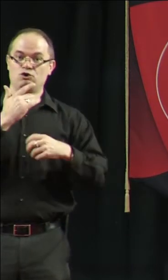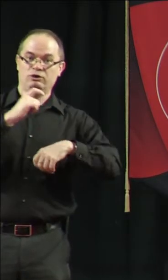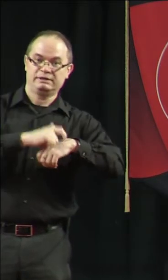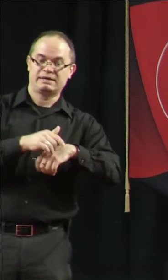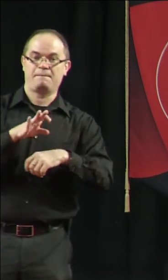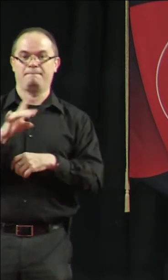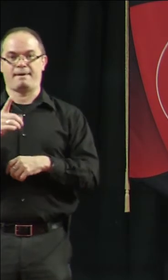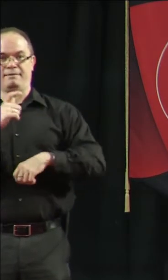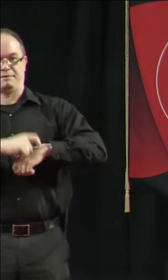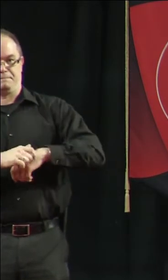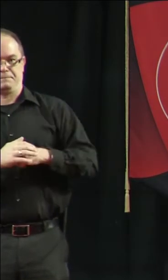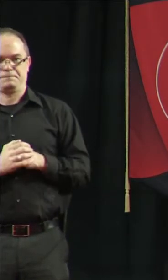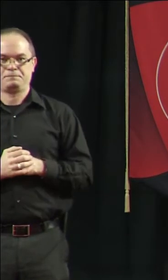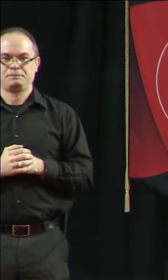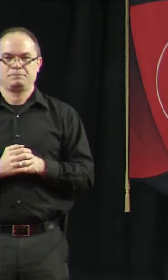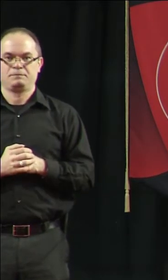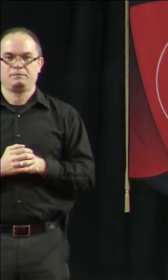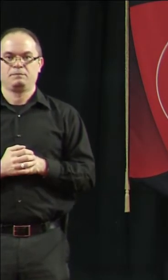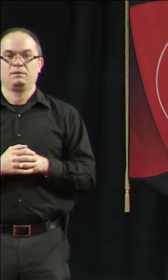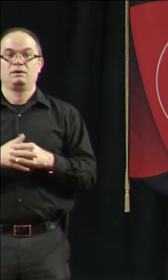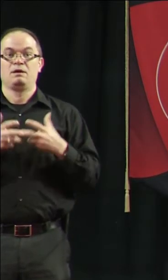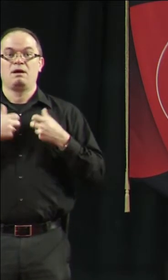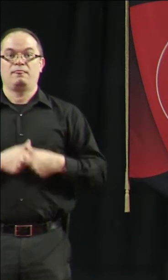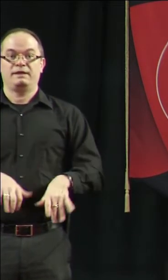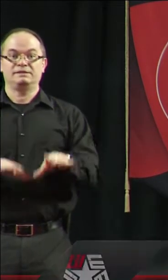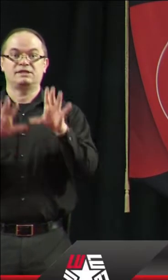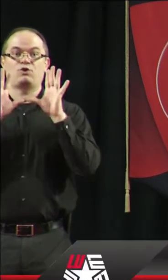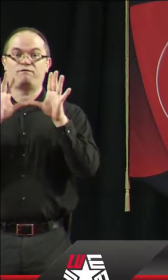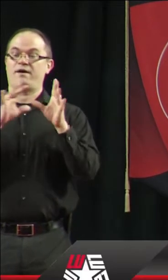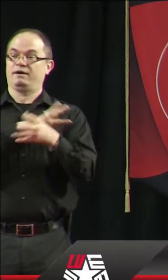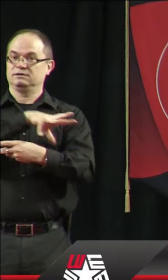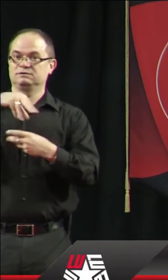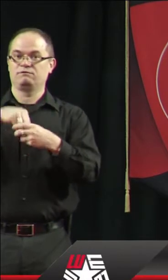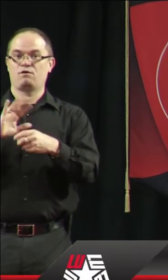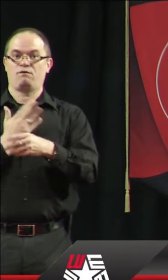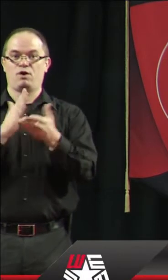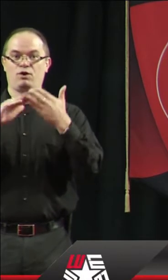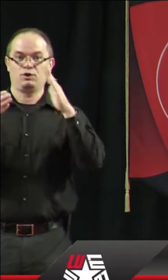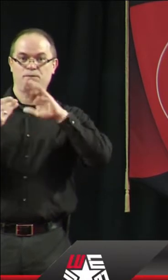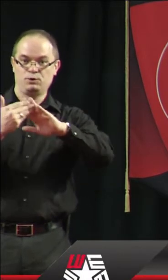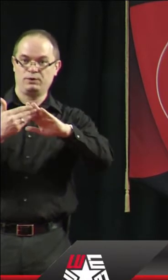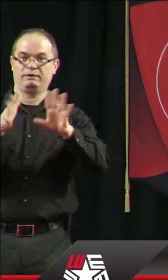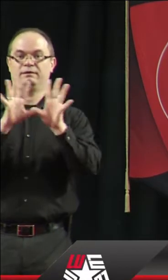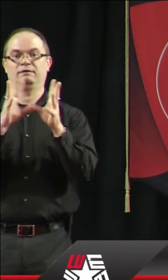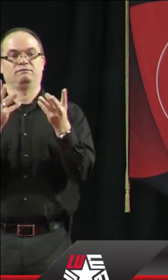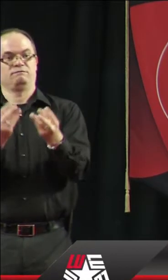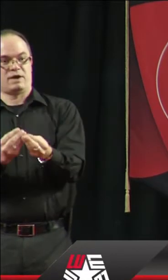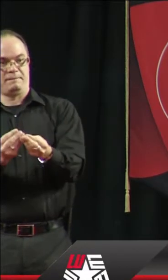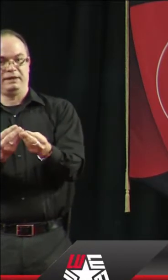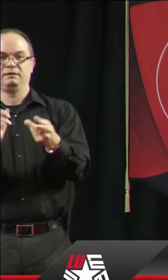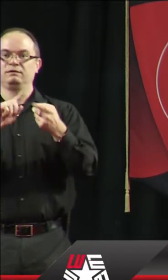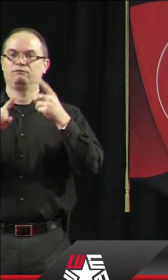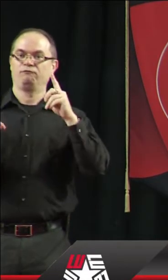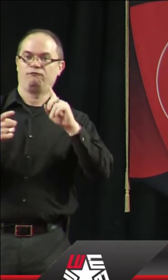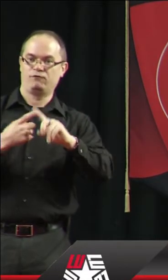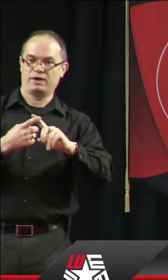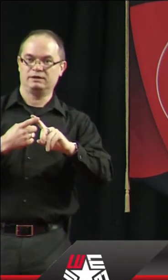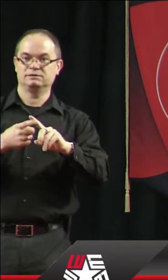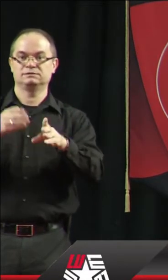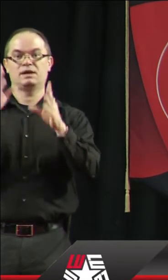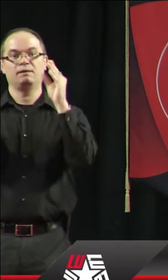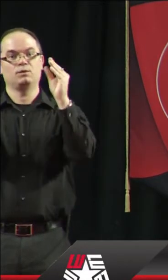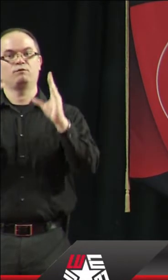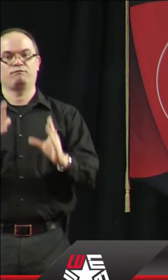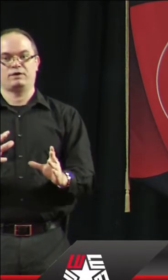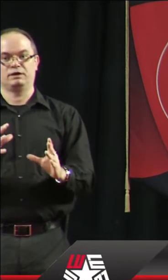the bad. The sacrifices made by our community, family, friends, and